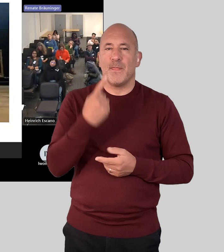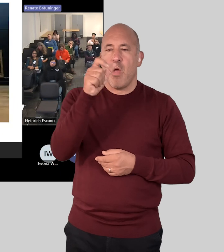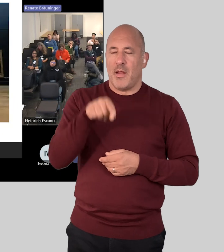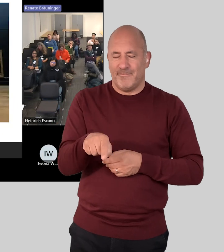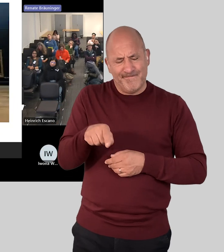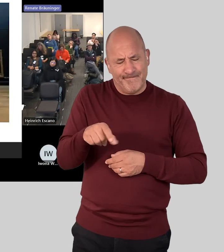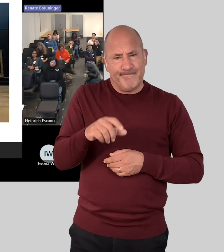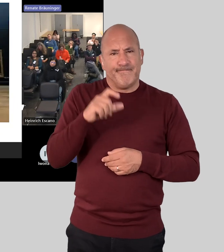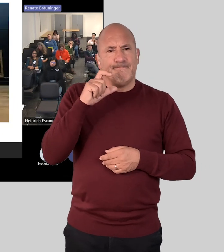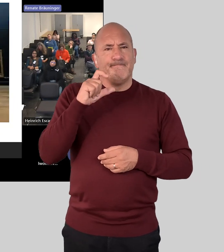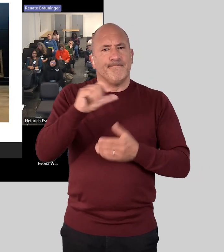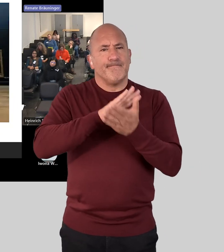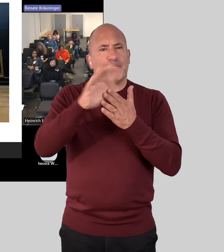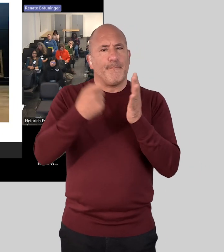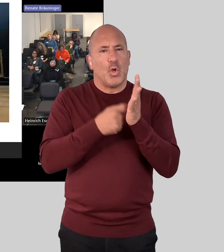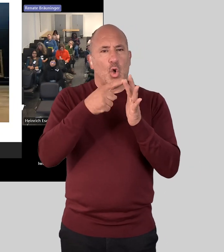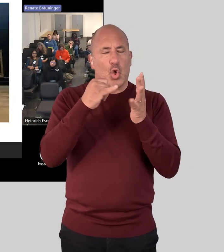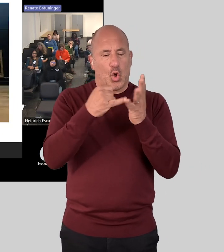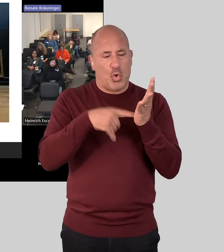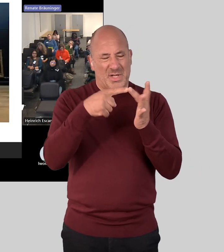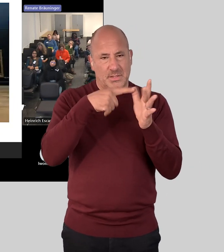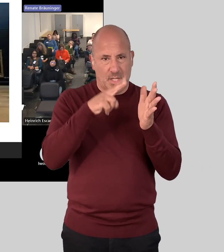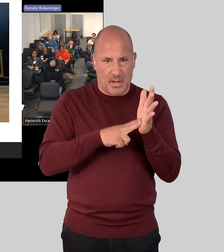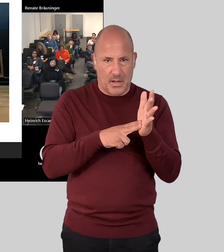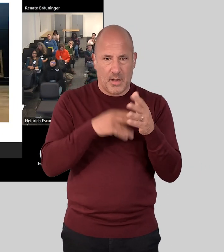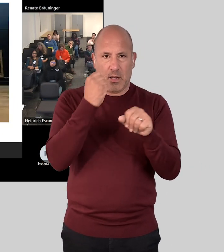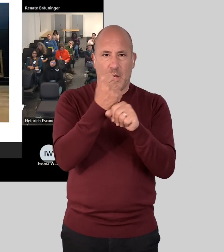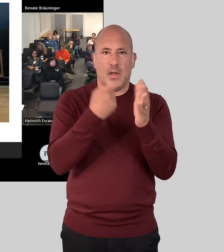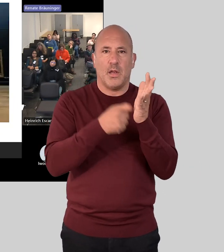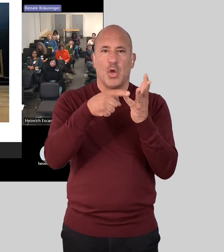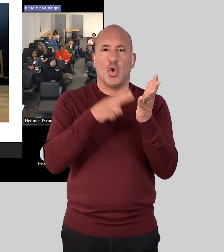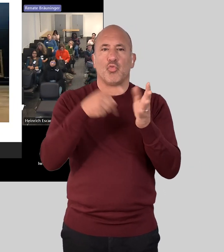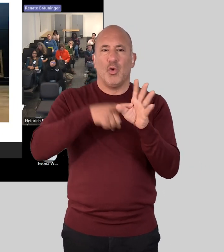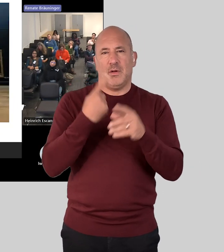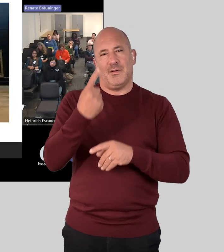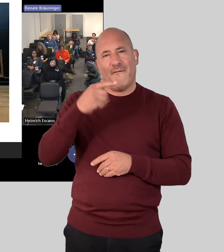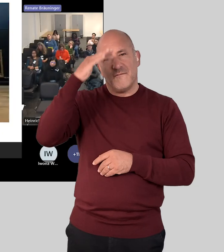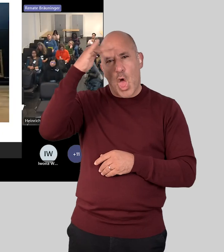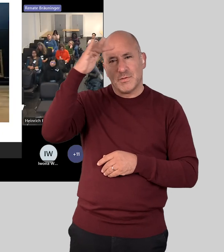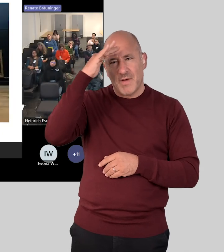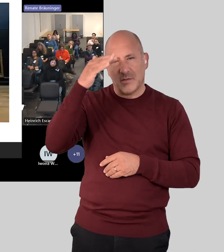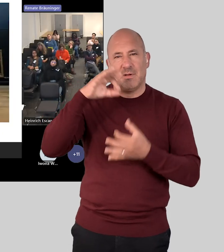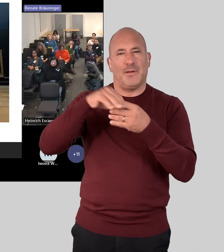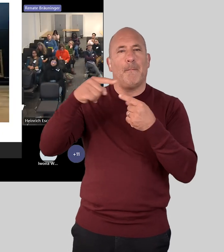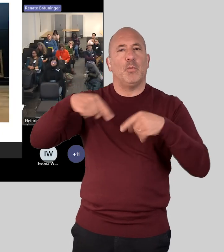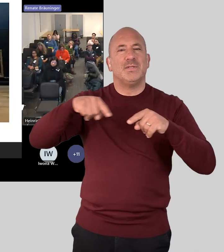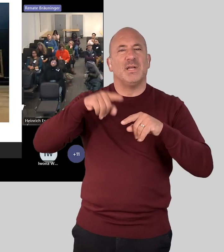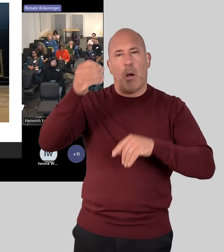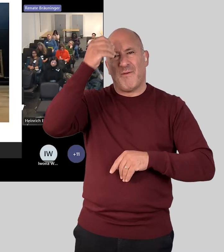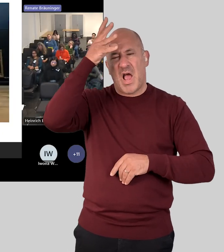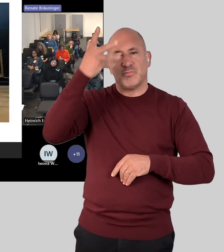to other culture. Christian Cruini, who is a philosopher and comes from music. He's a professor